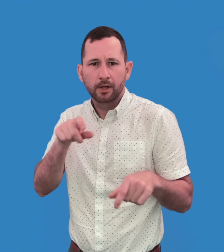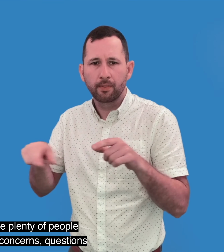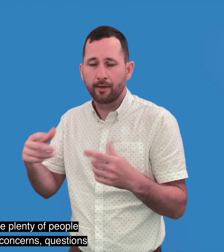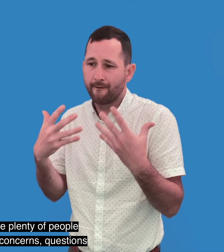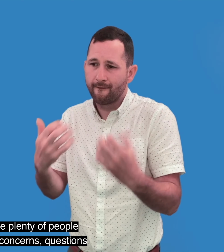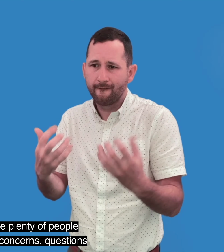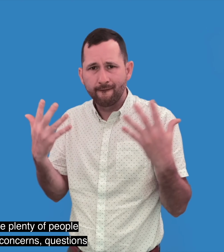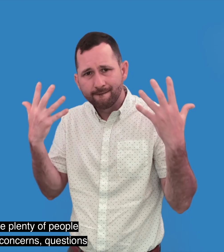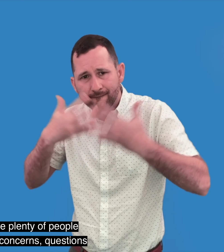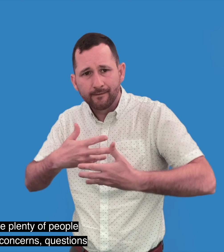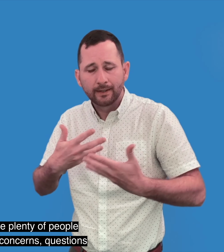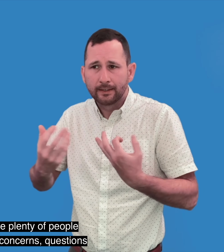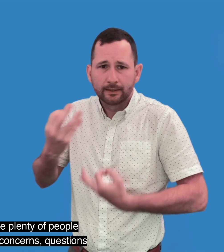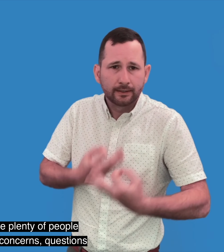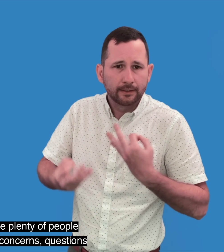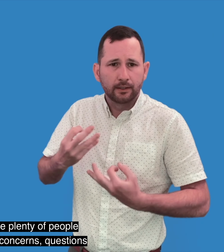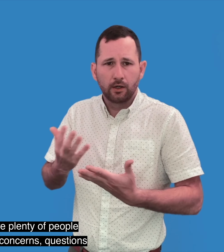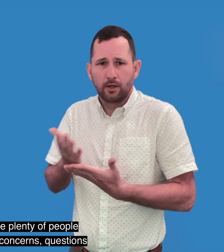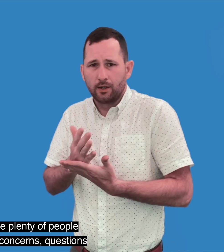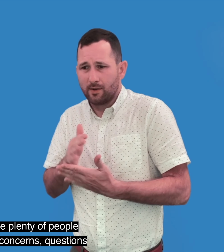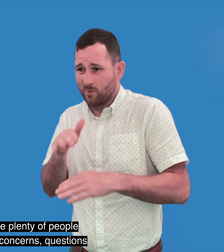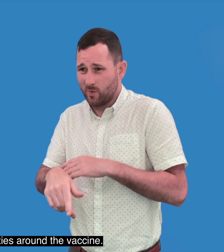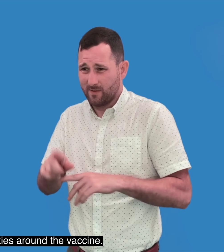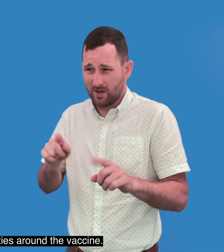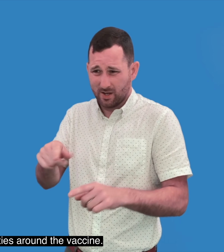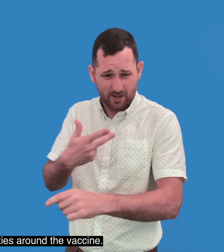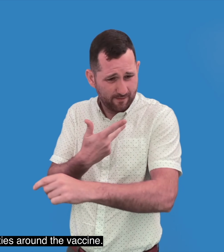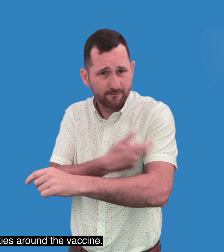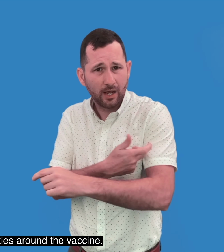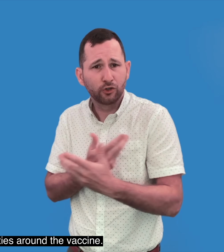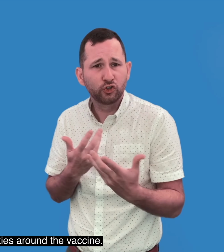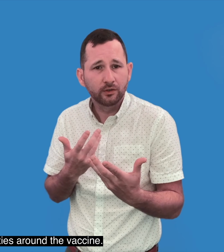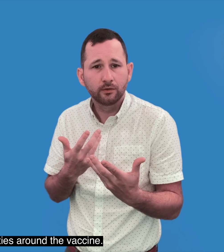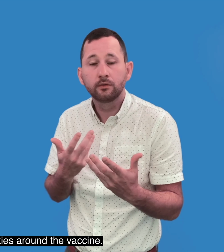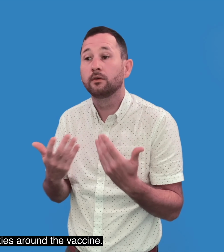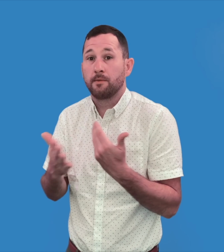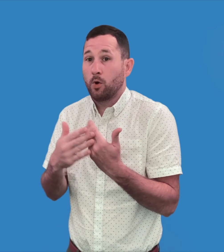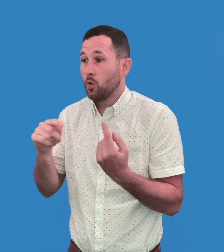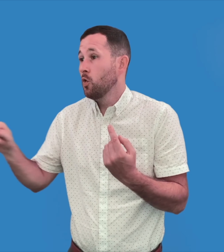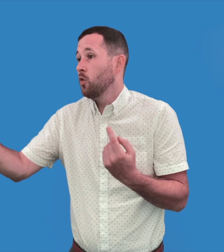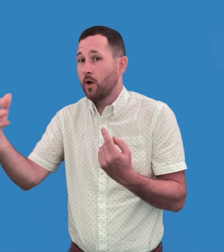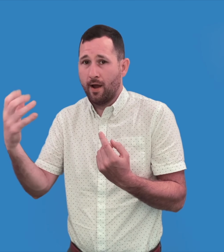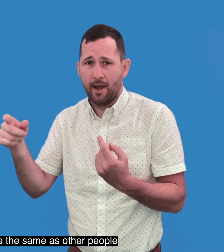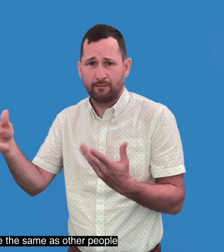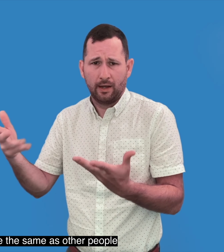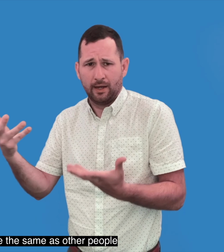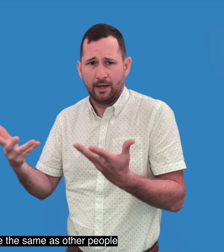There are plenty of people who have concerns, questions, and uncertainties around the vaccine. These may not be the same